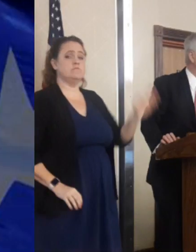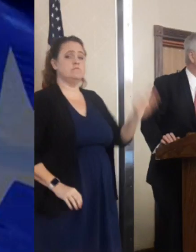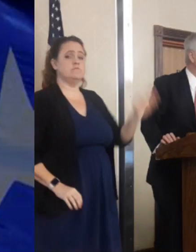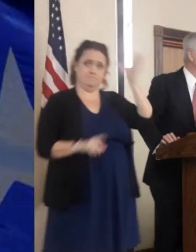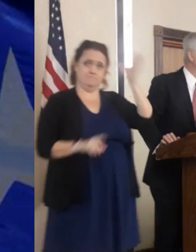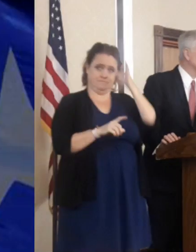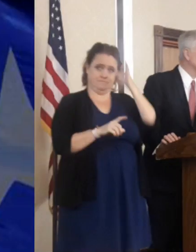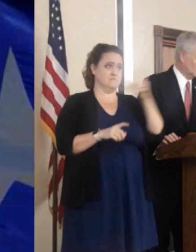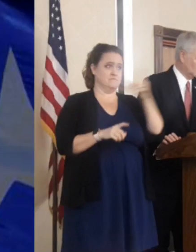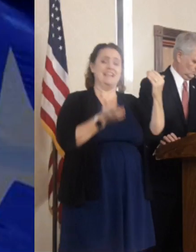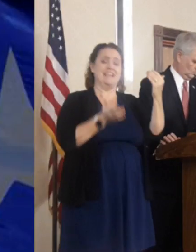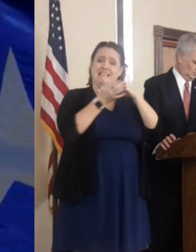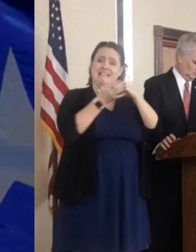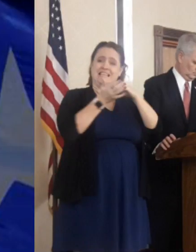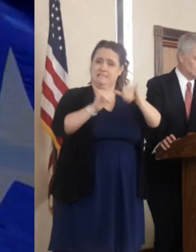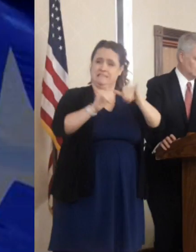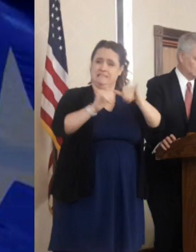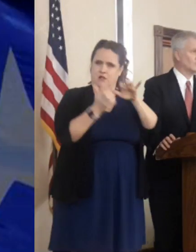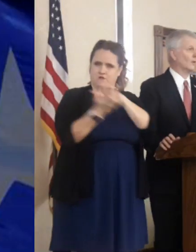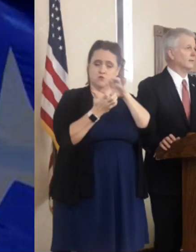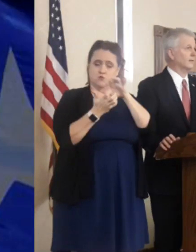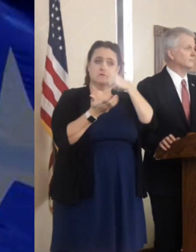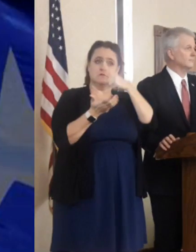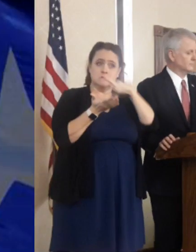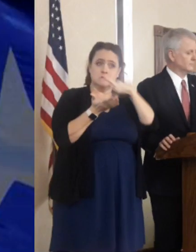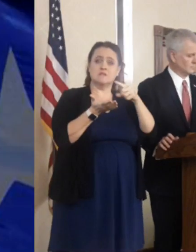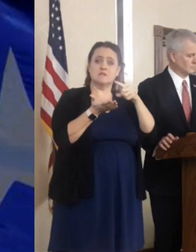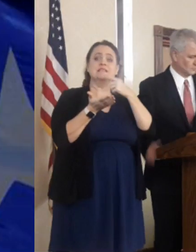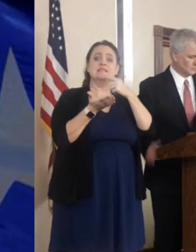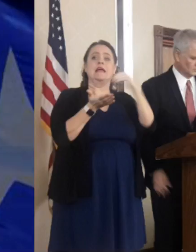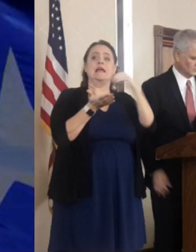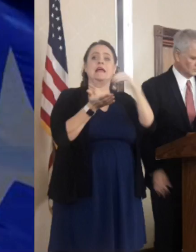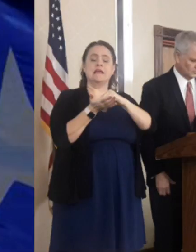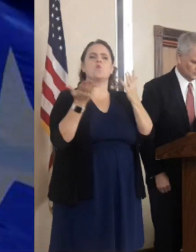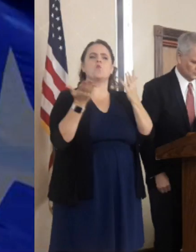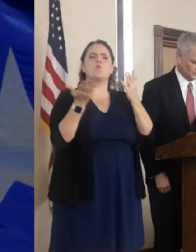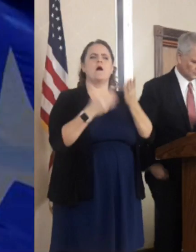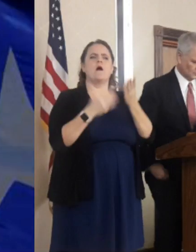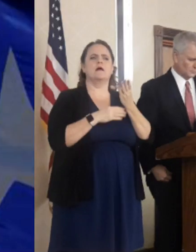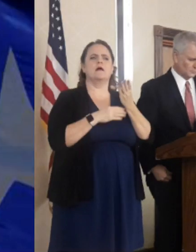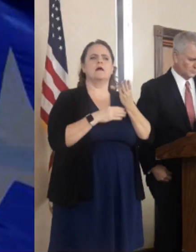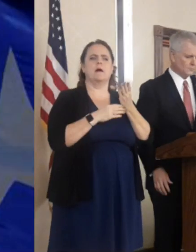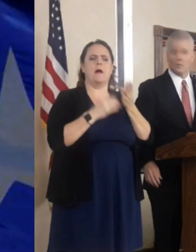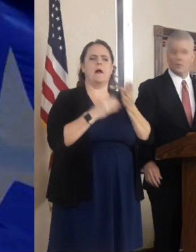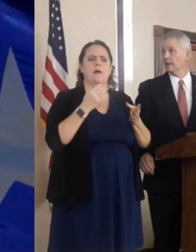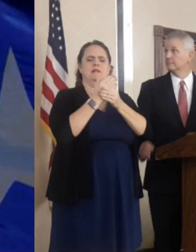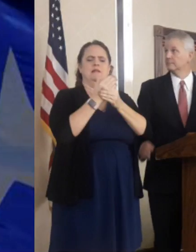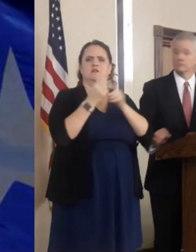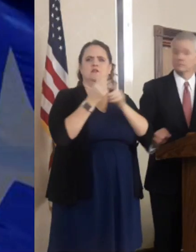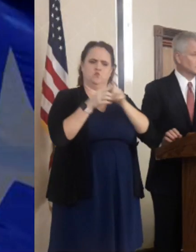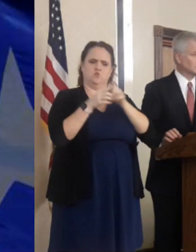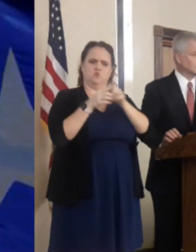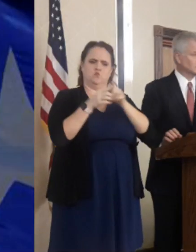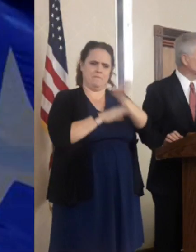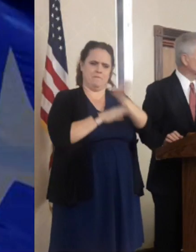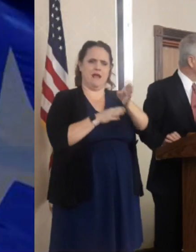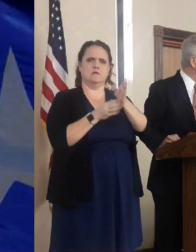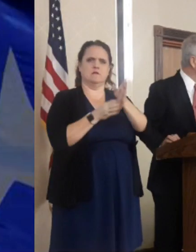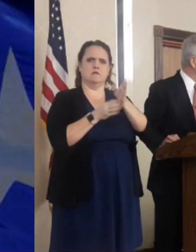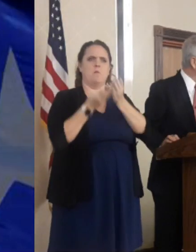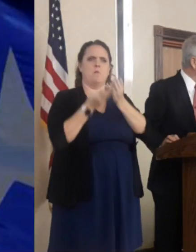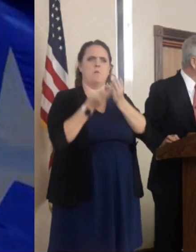confusion. Would you please restate the amendment to the main motion on the floor so folks understand what they're voting